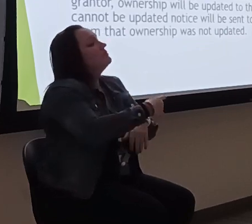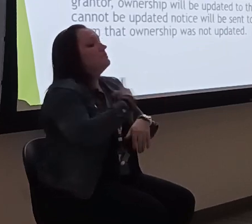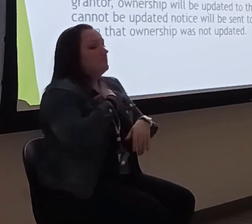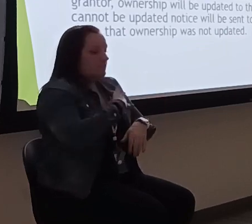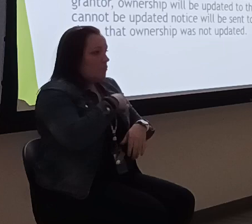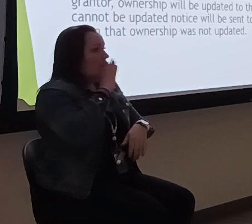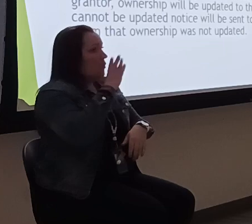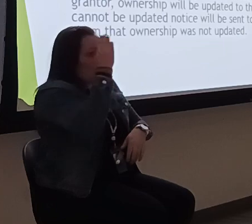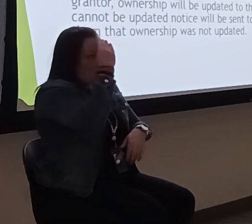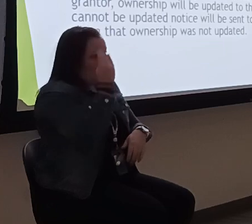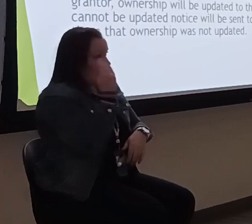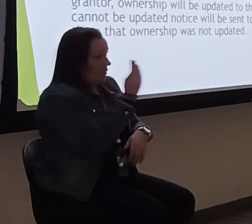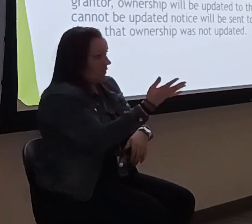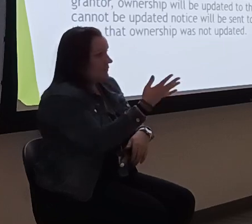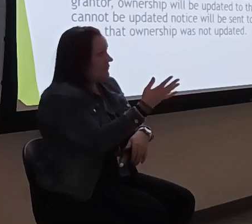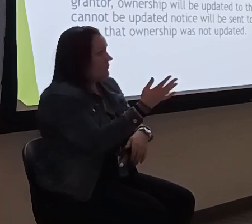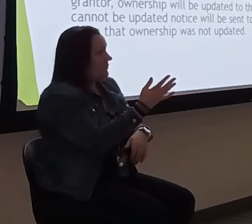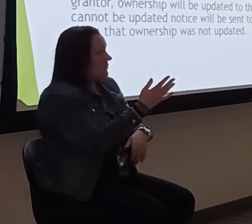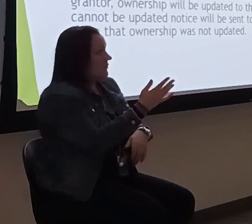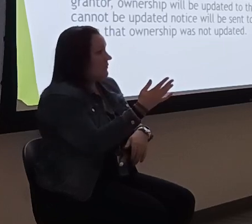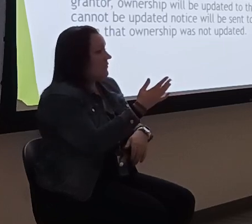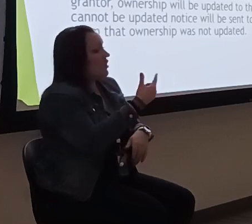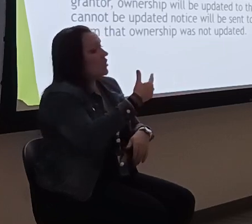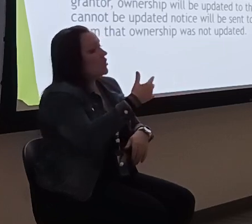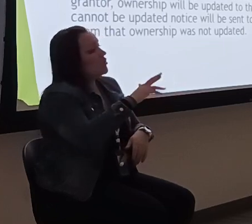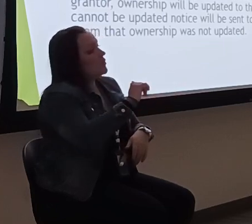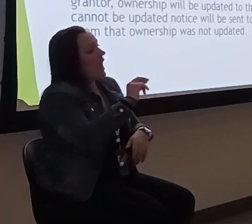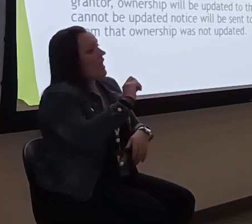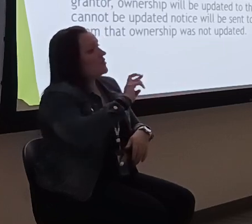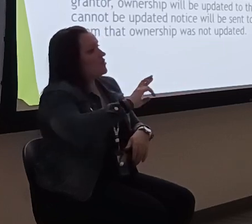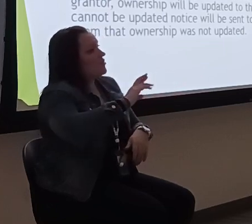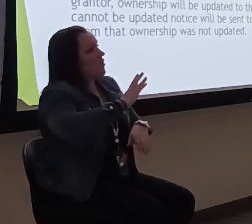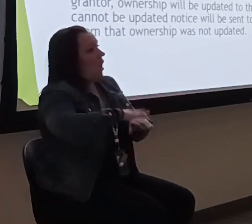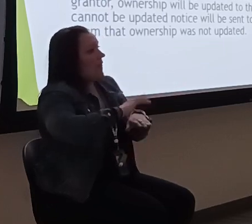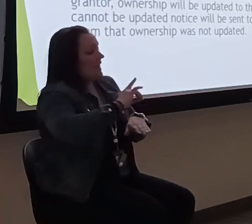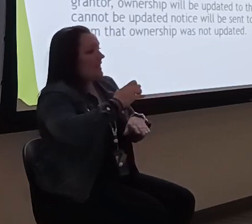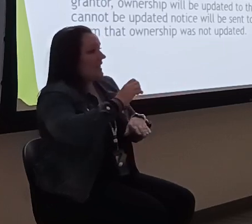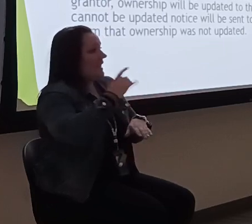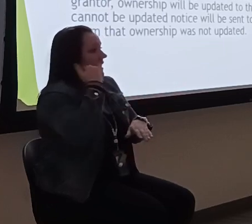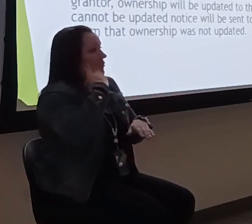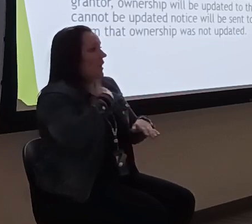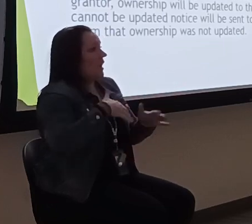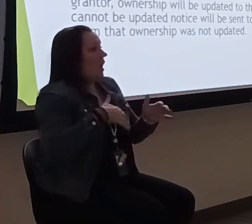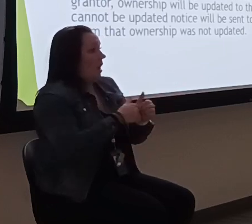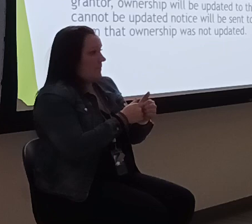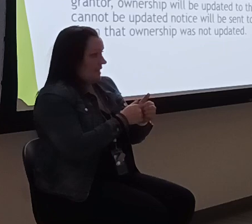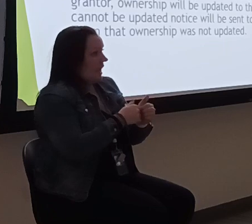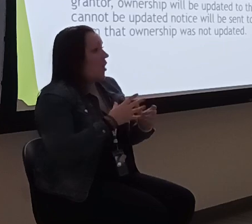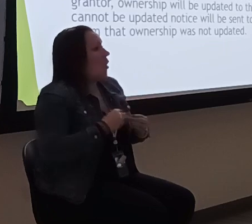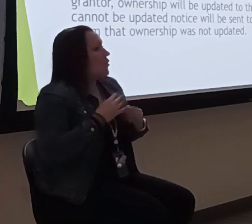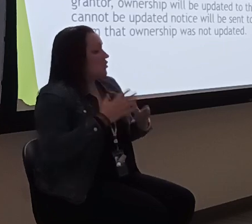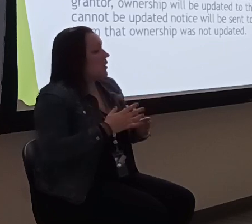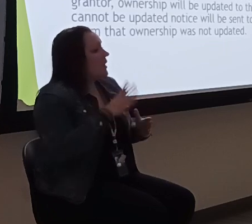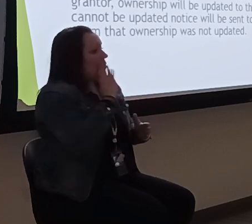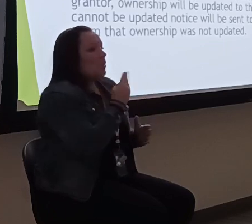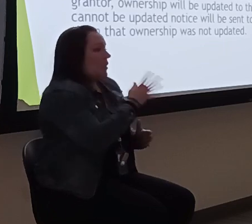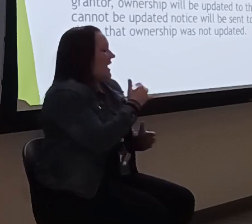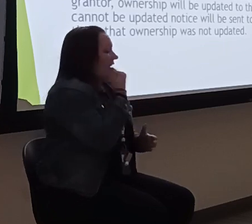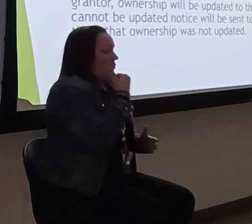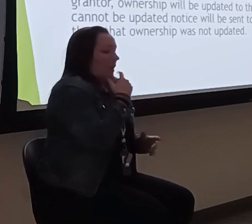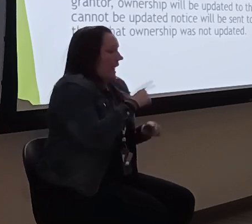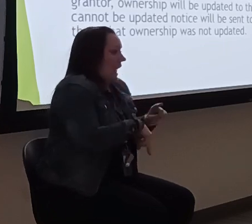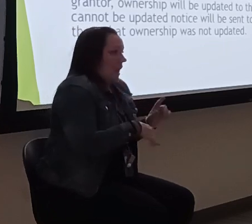will notify the grantor on that deed if we can update ownership, and we'll notify them if we cannot update